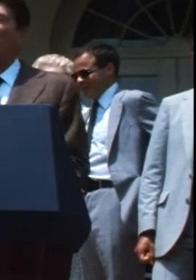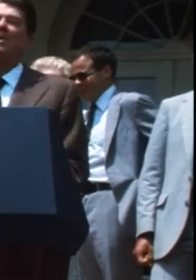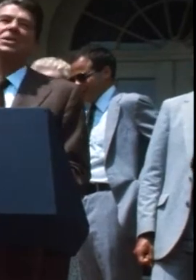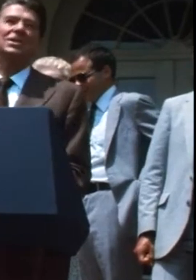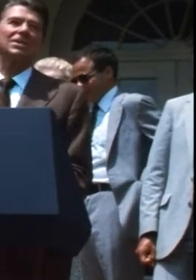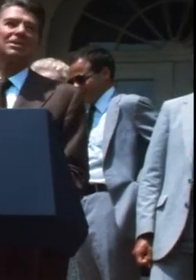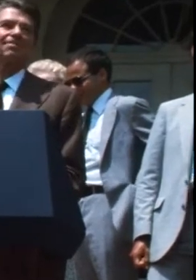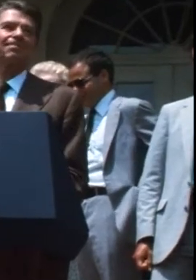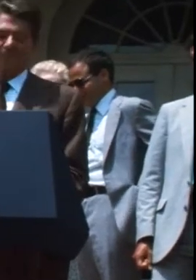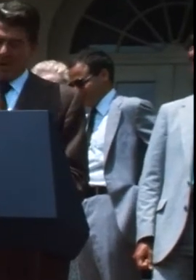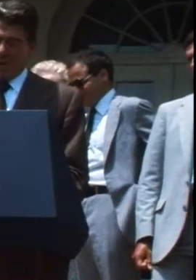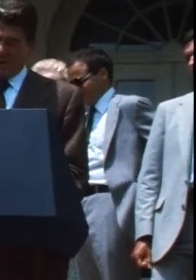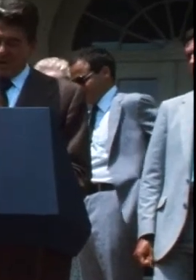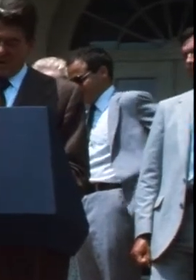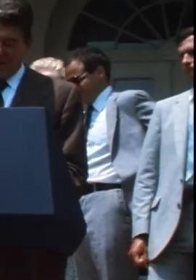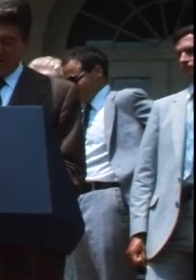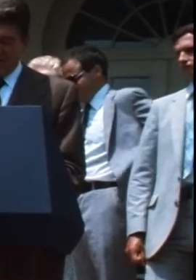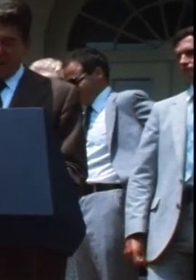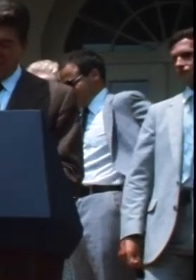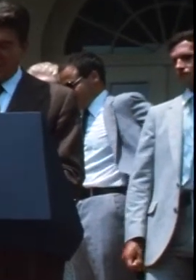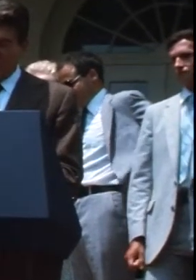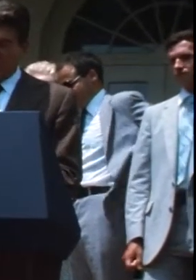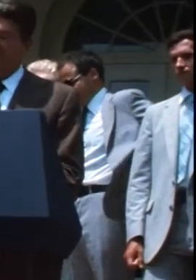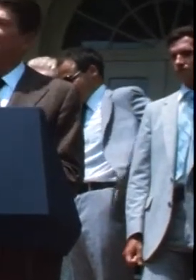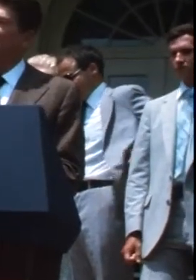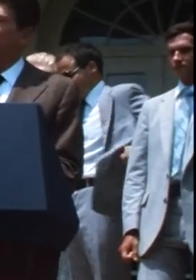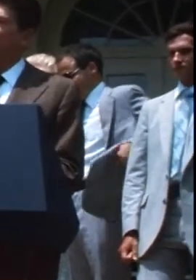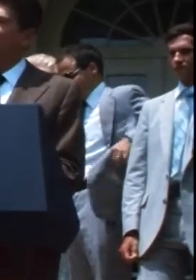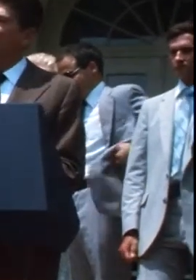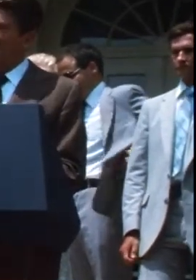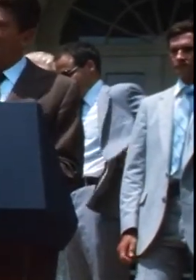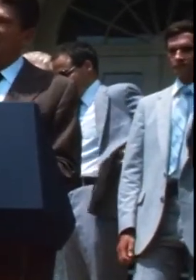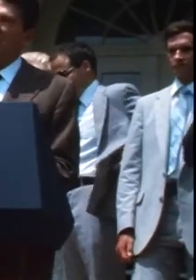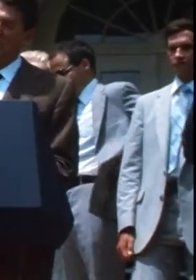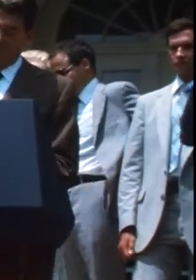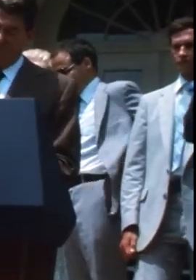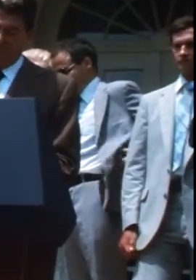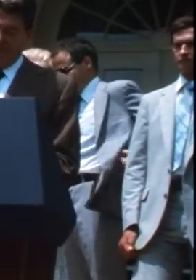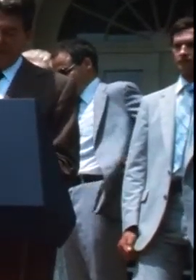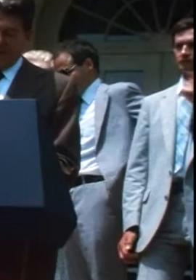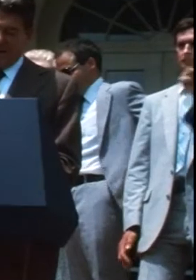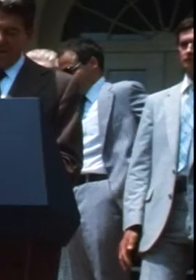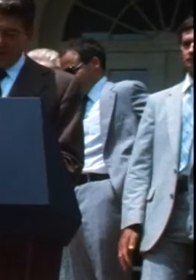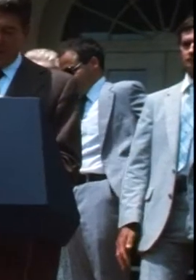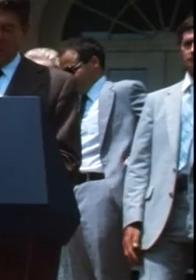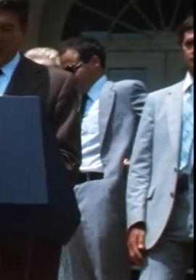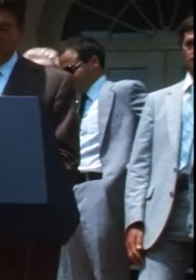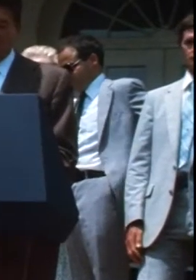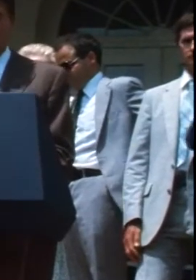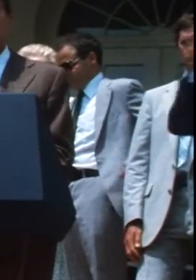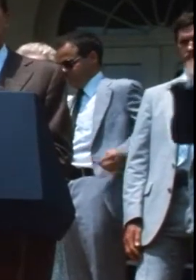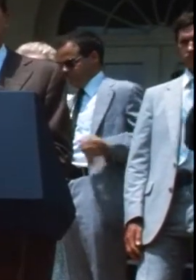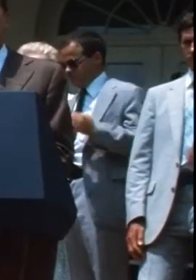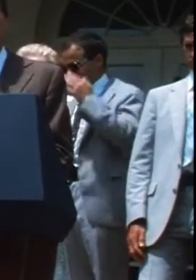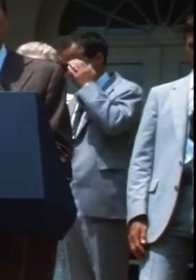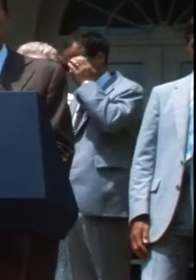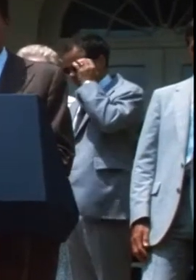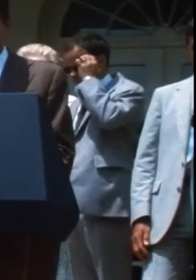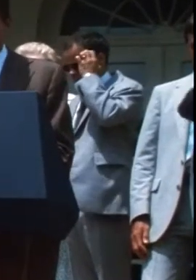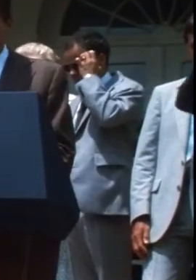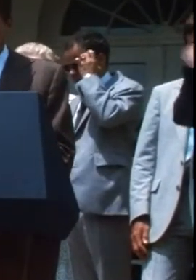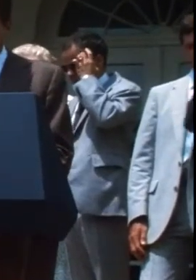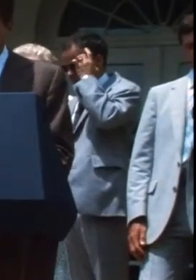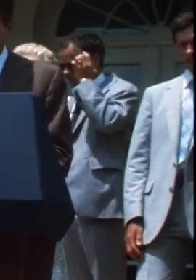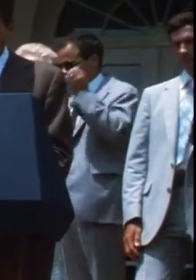The corporations which sponsored this event believed in you. We must all work towards seeing that